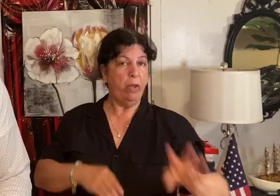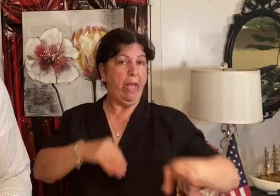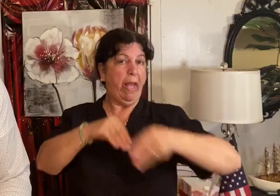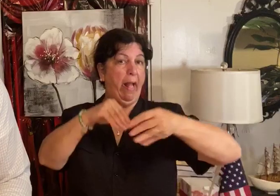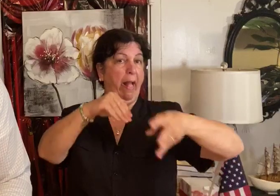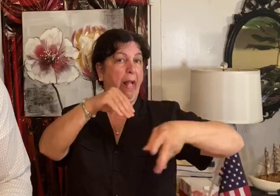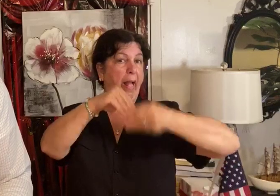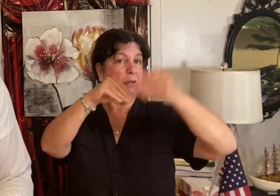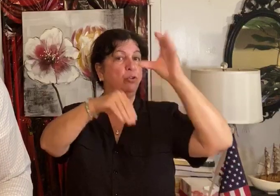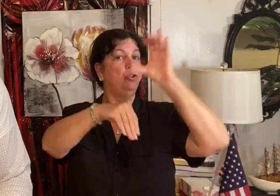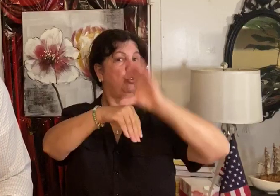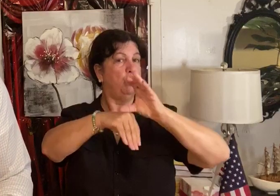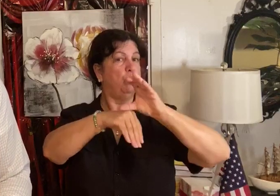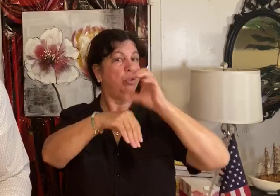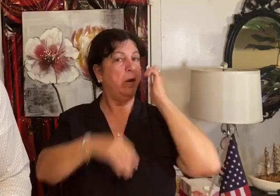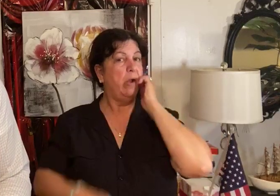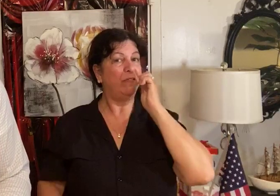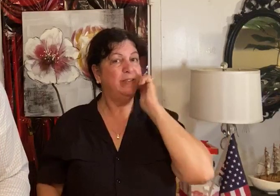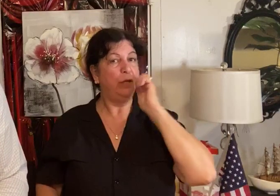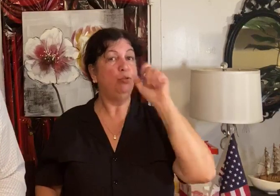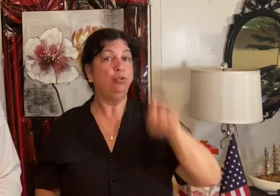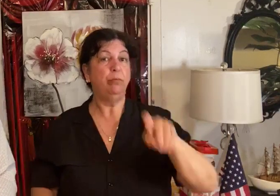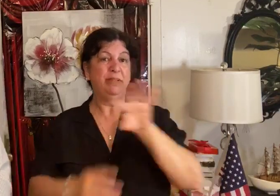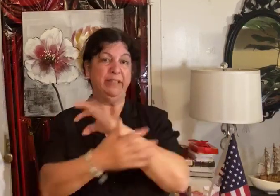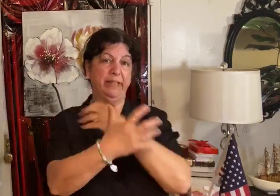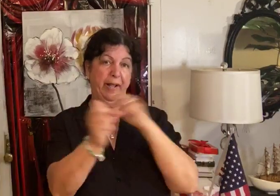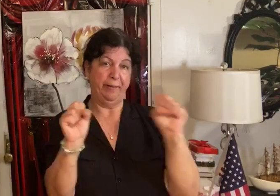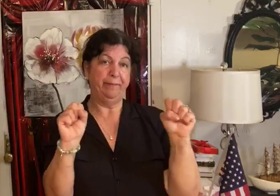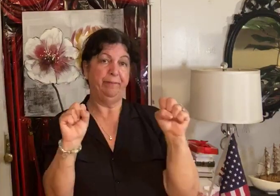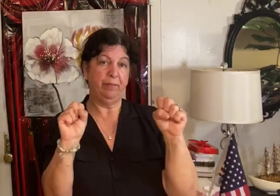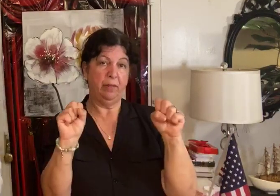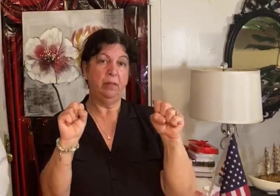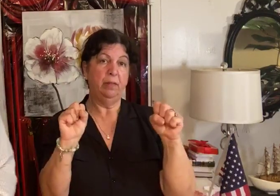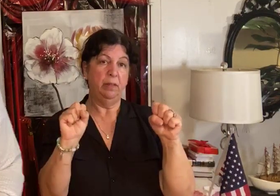daily such as should be saved."